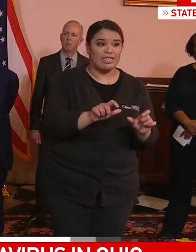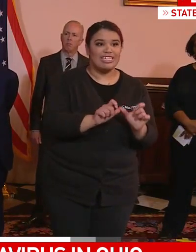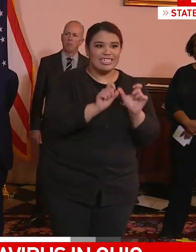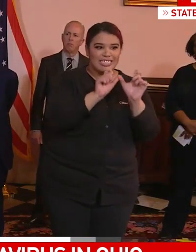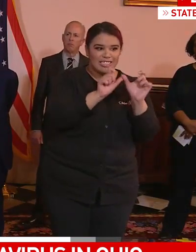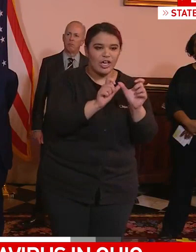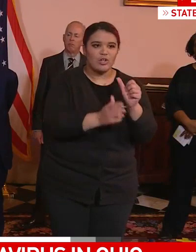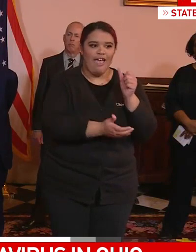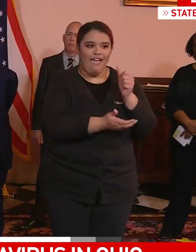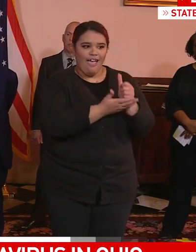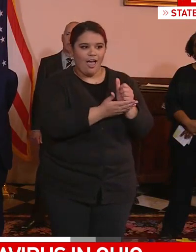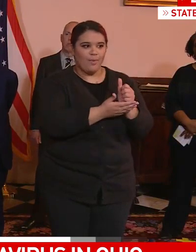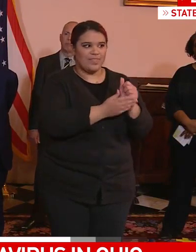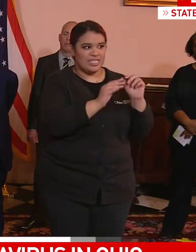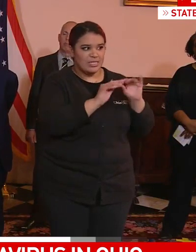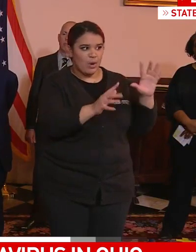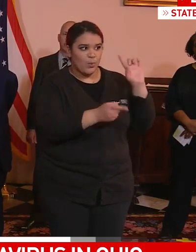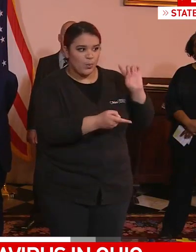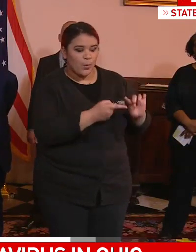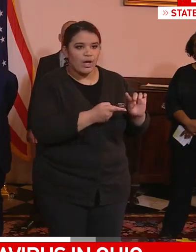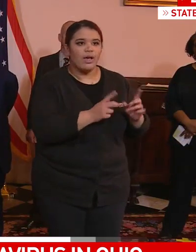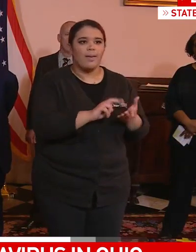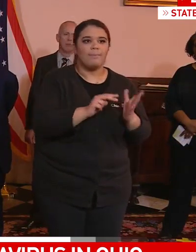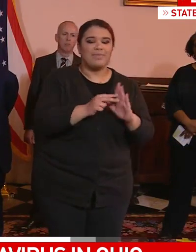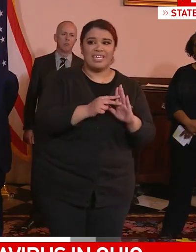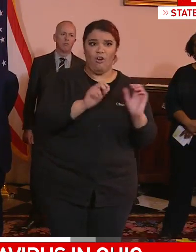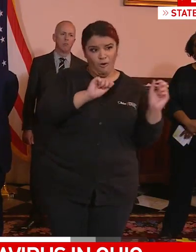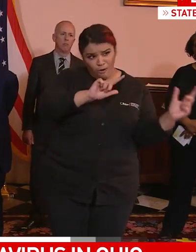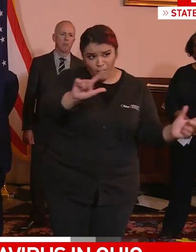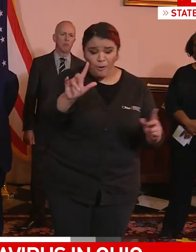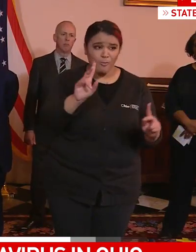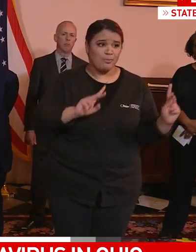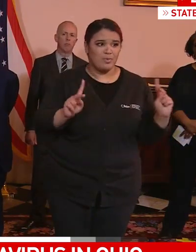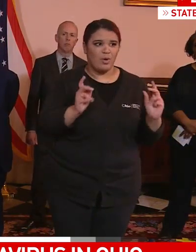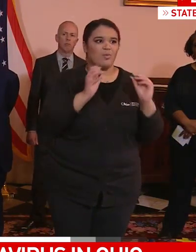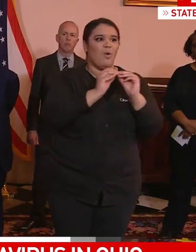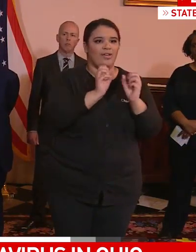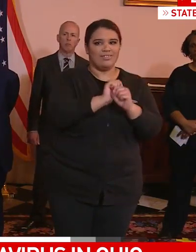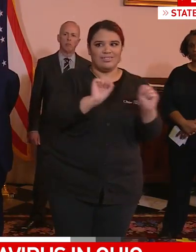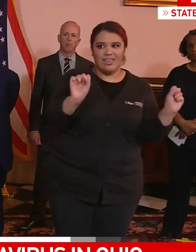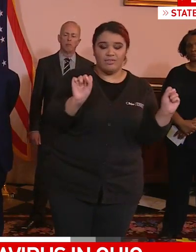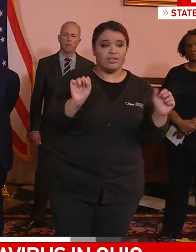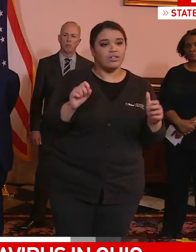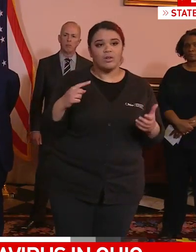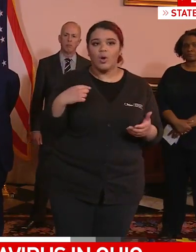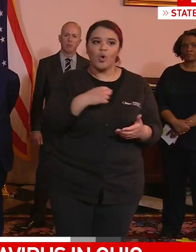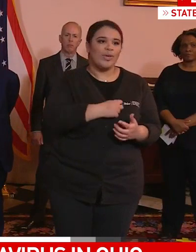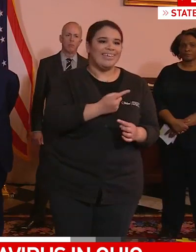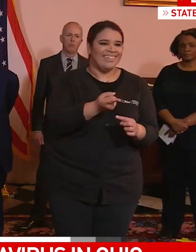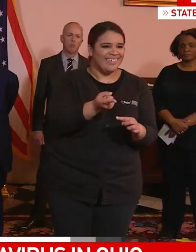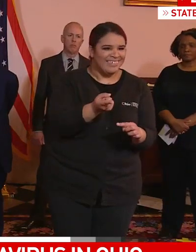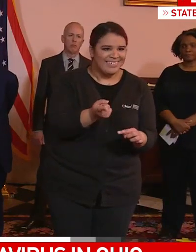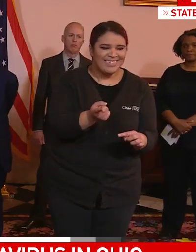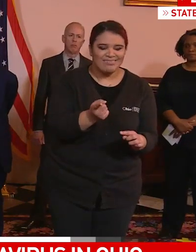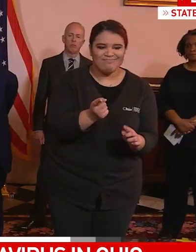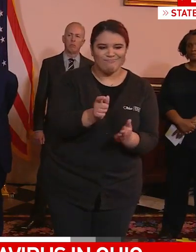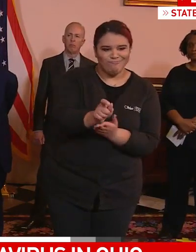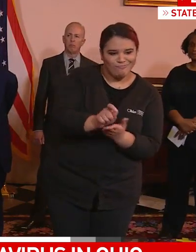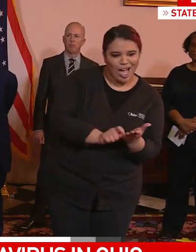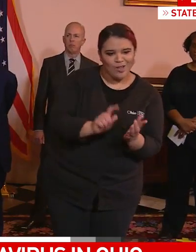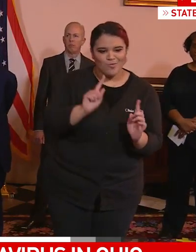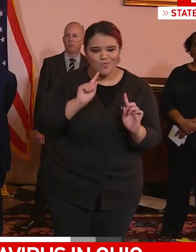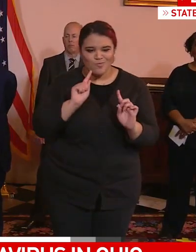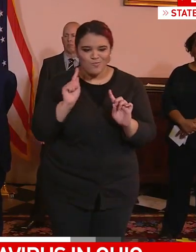all going to be. And we can't write a rule or regulation that's going to solve every problem, but collectively, when